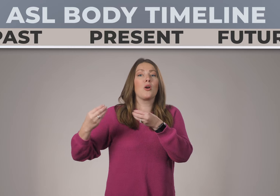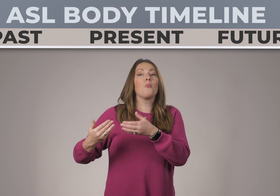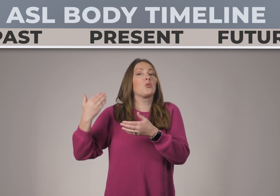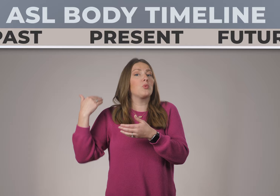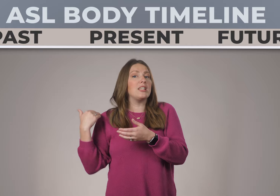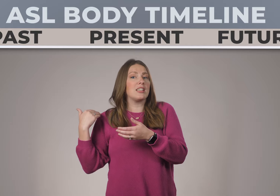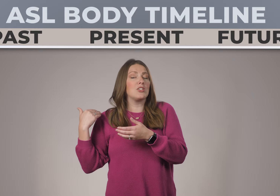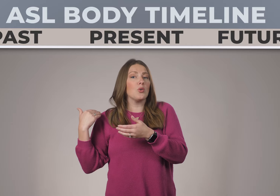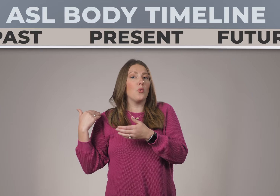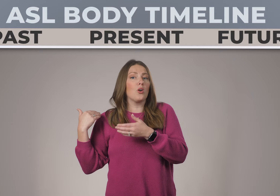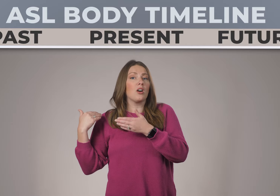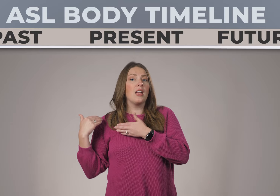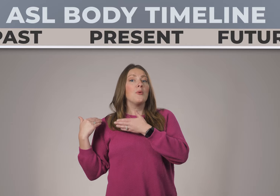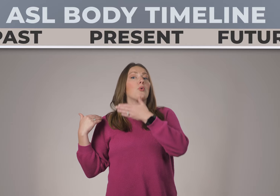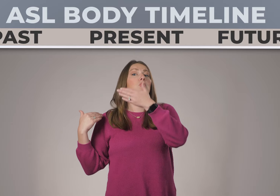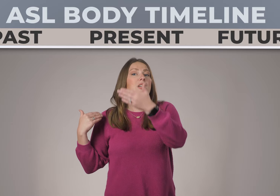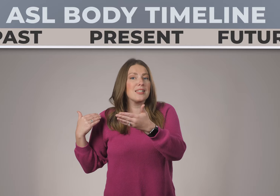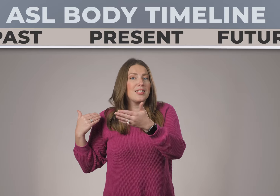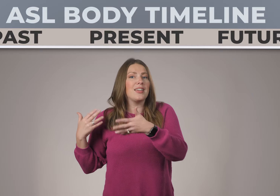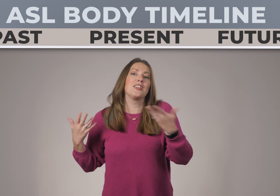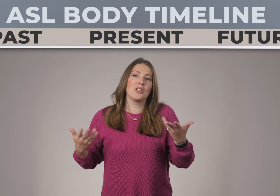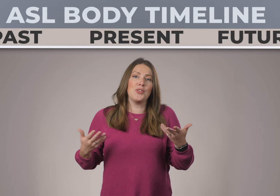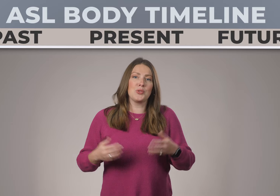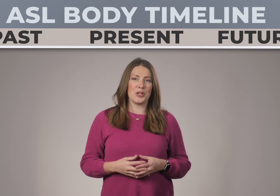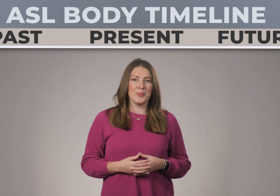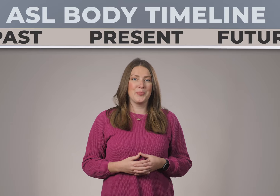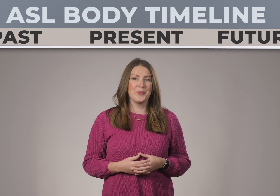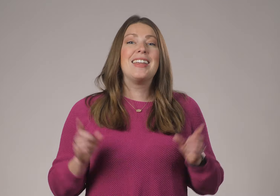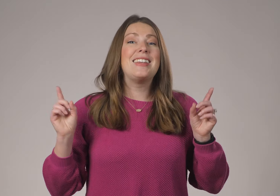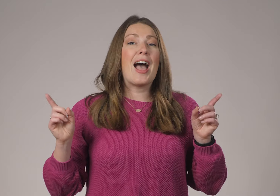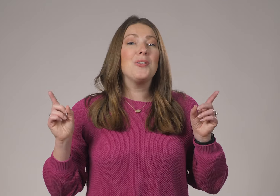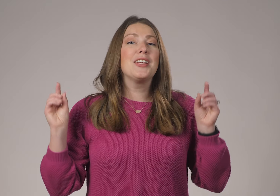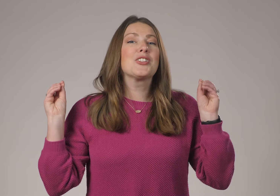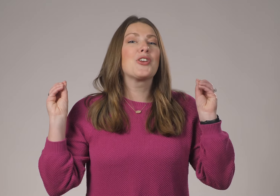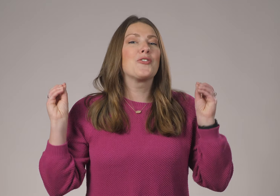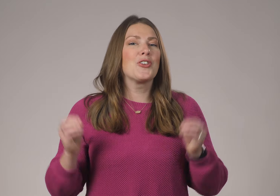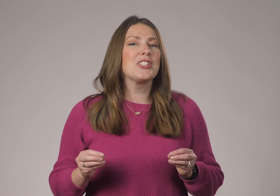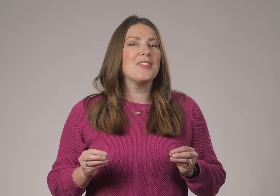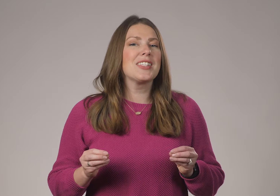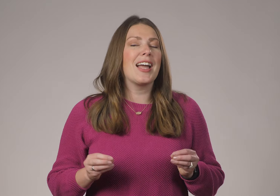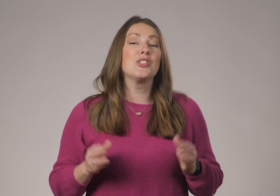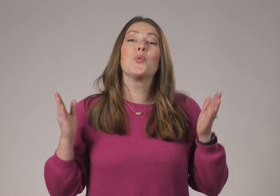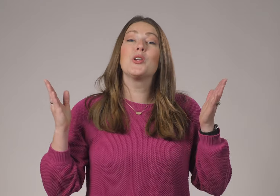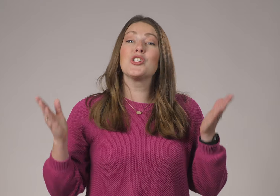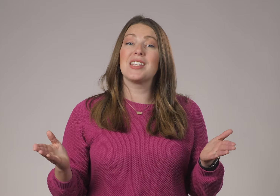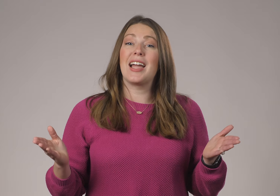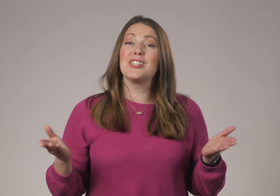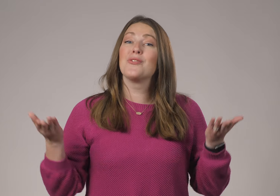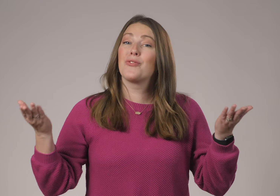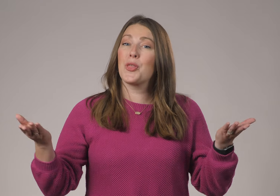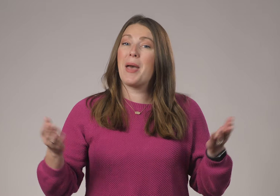more recent or more recently into the future. Now let's learn our first set of signs, which are signs for the